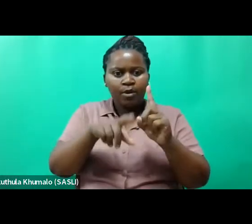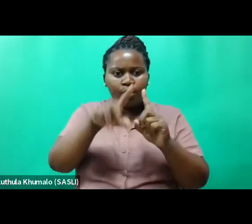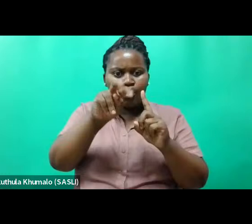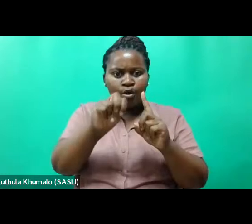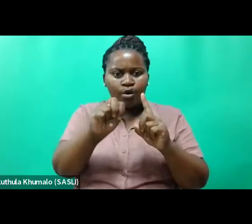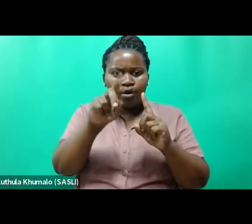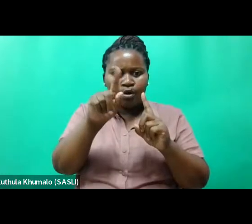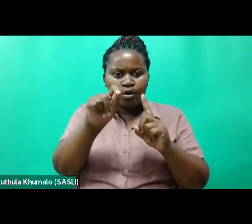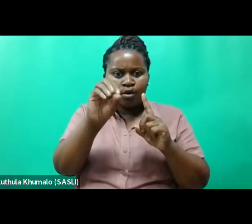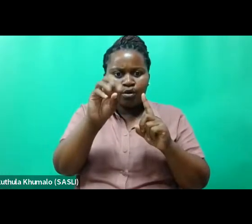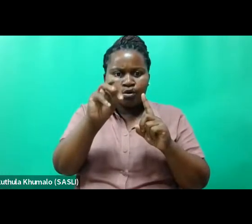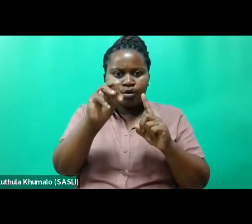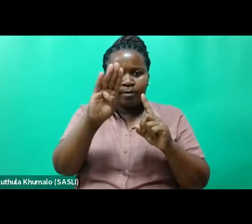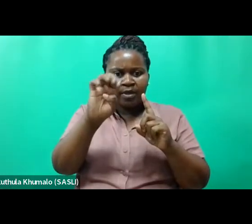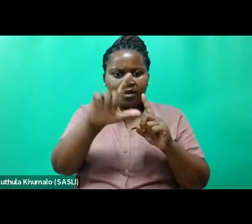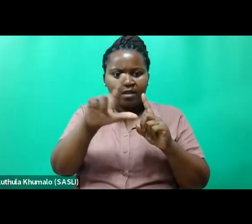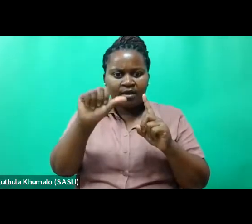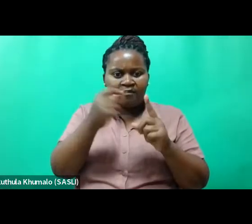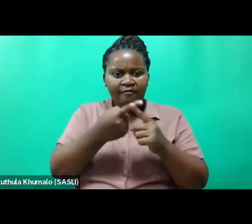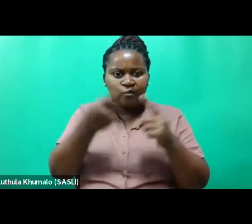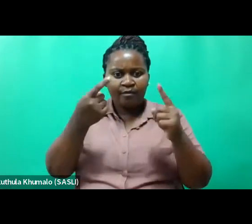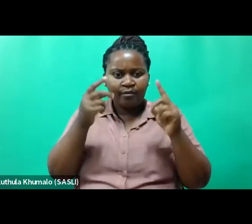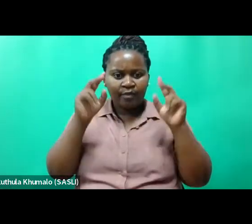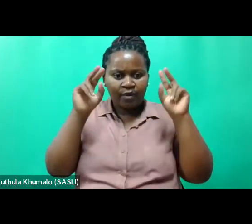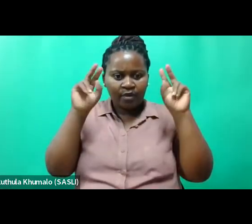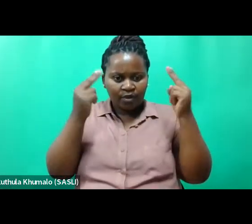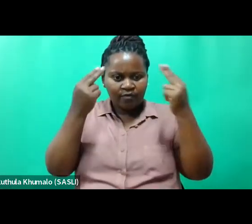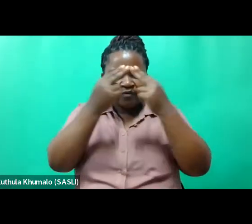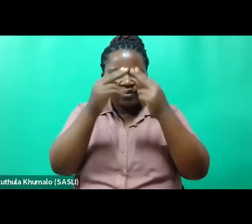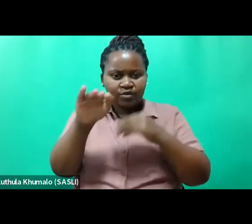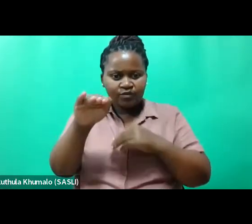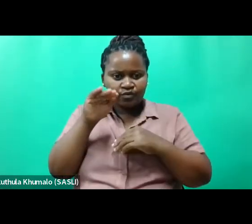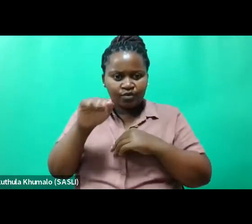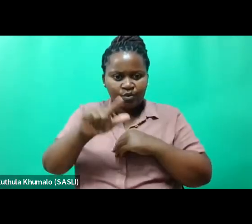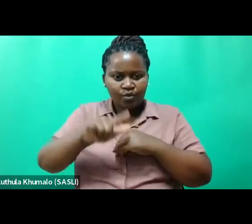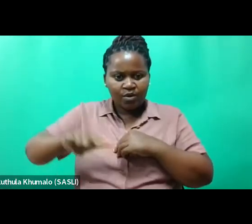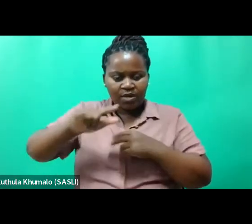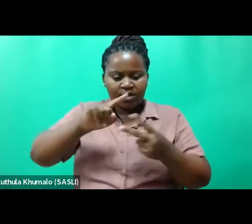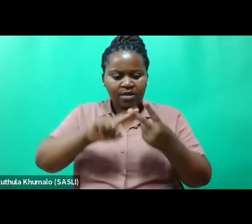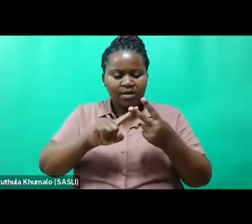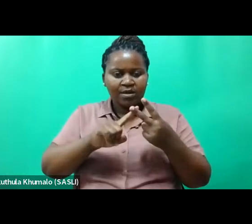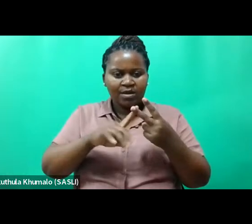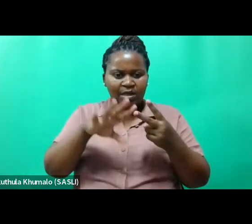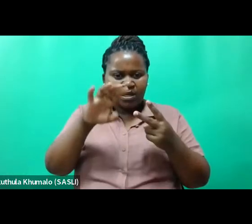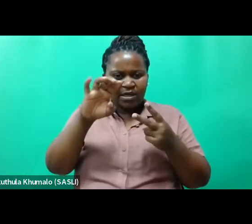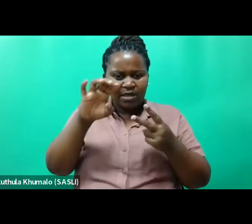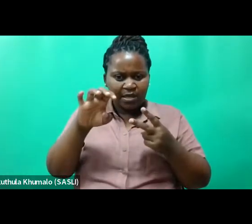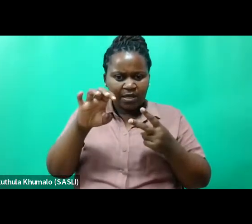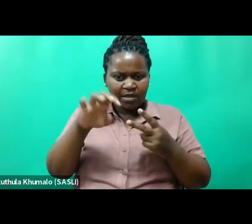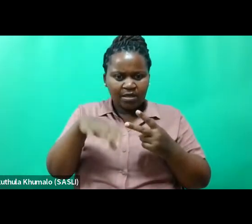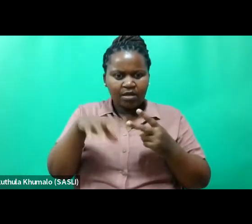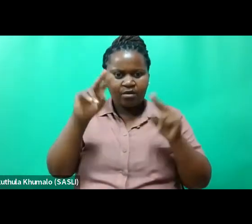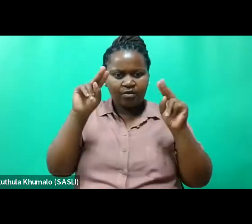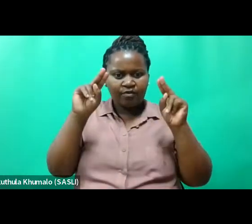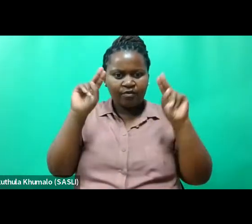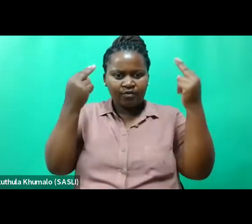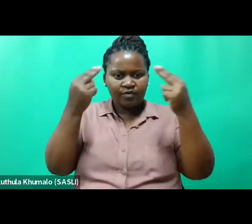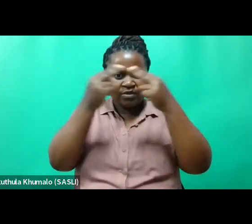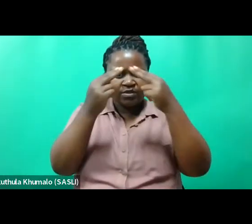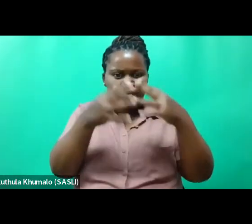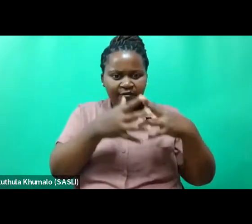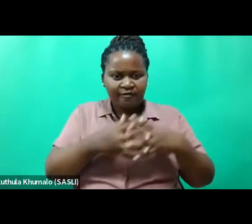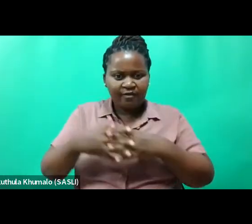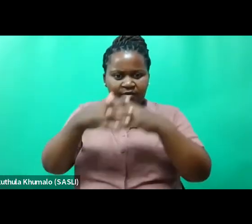of Zululand, Professor Josh Talbot from East Indiana University in the United States,